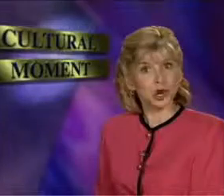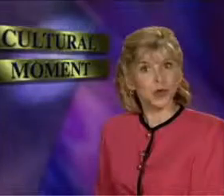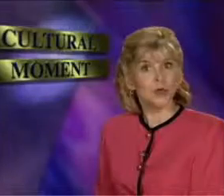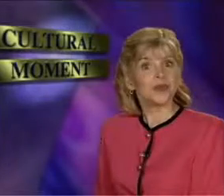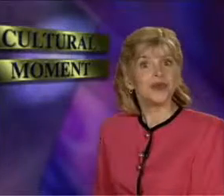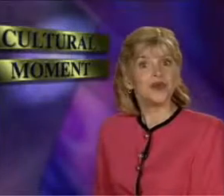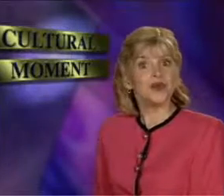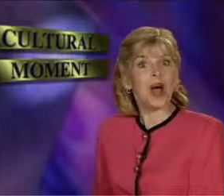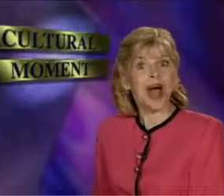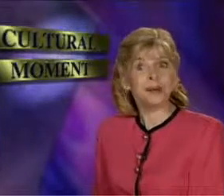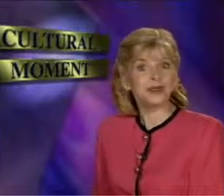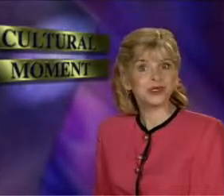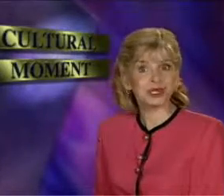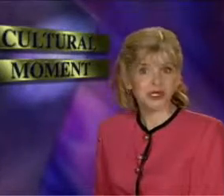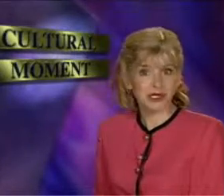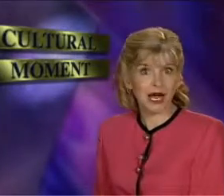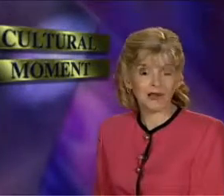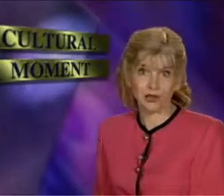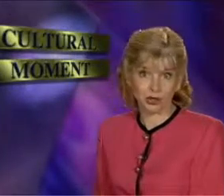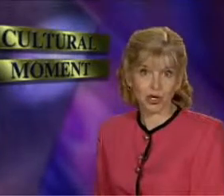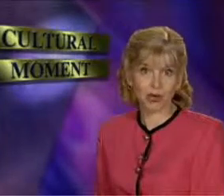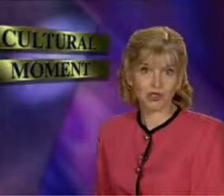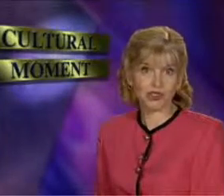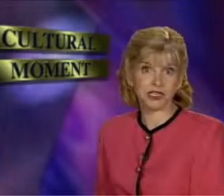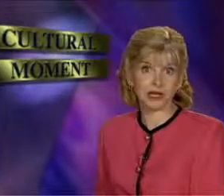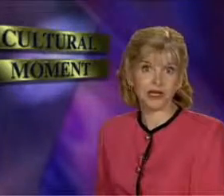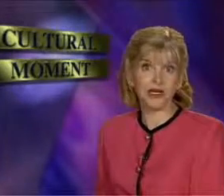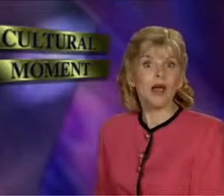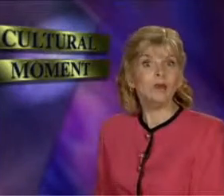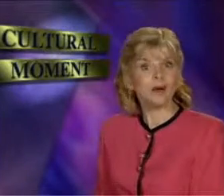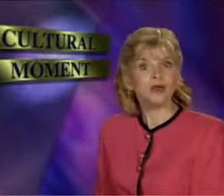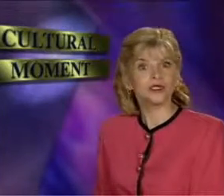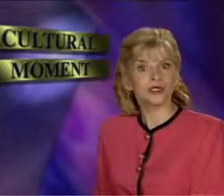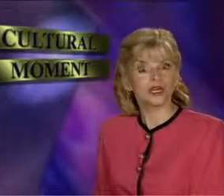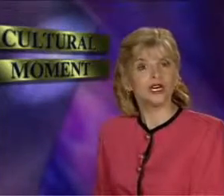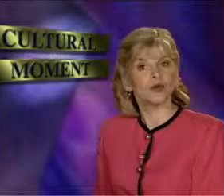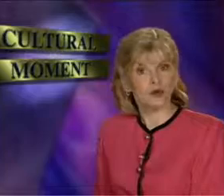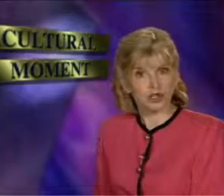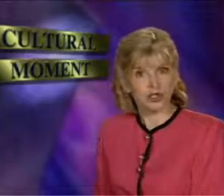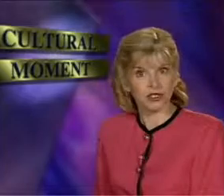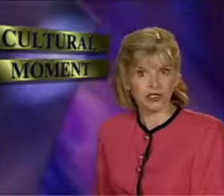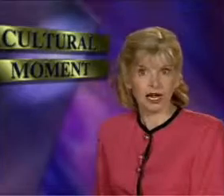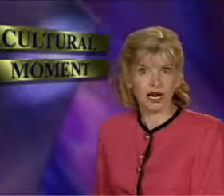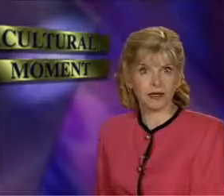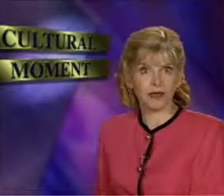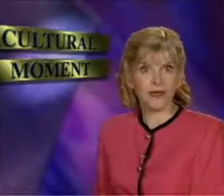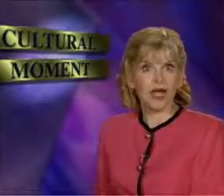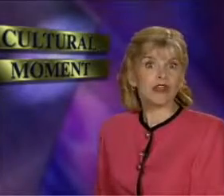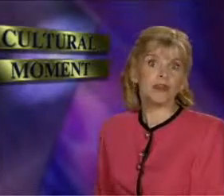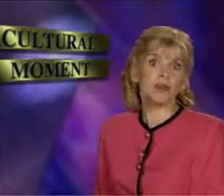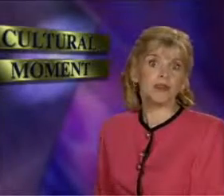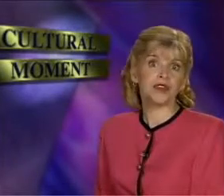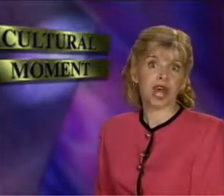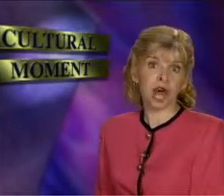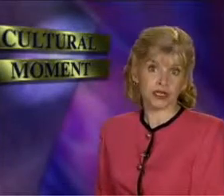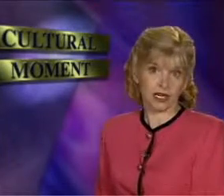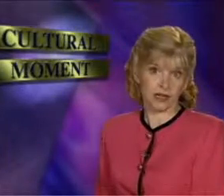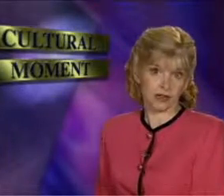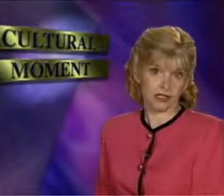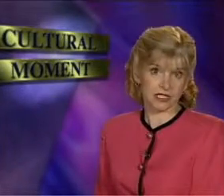So, if you happen to see a sign that you don't understand, maybe you're seeing a regional sign. Think about the context of the